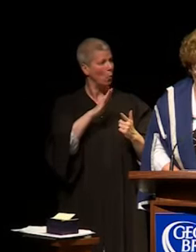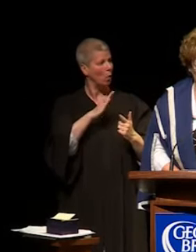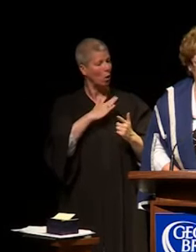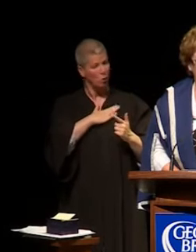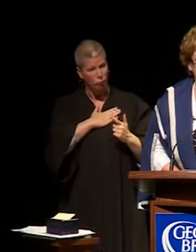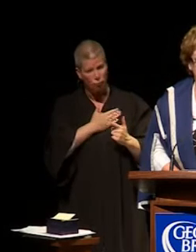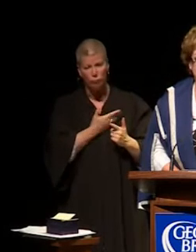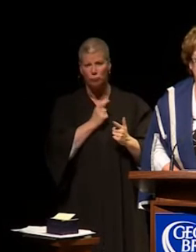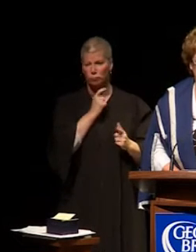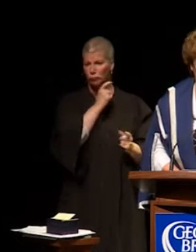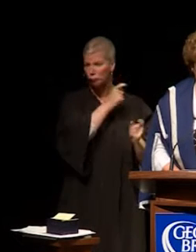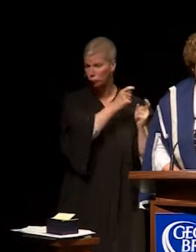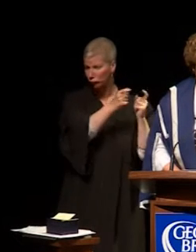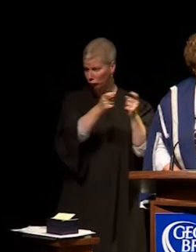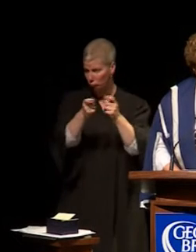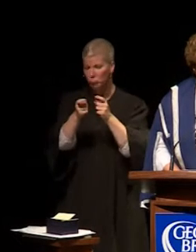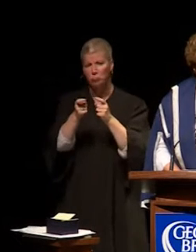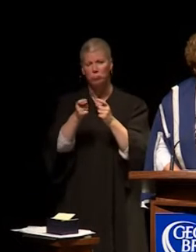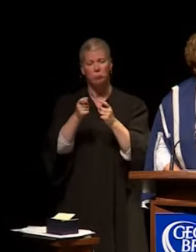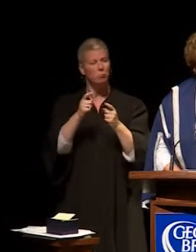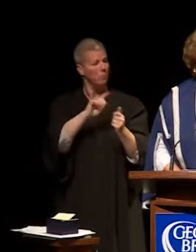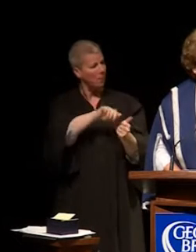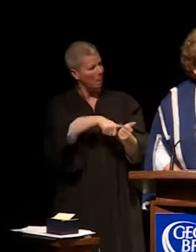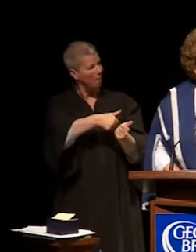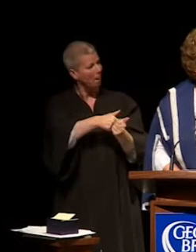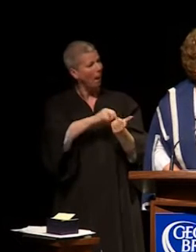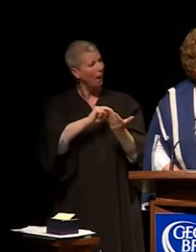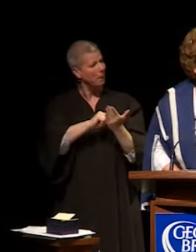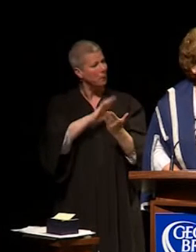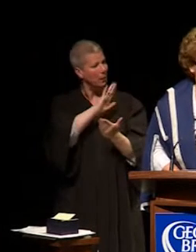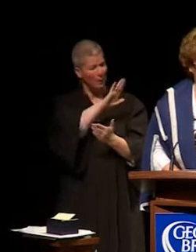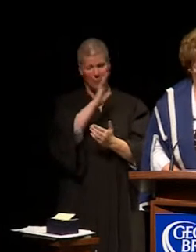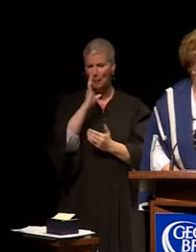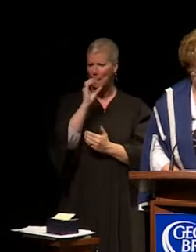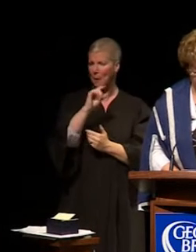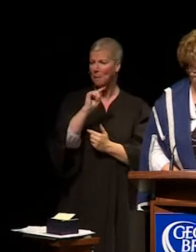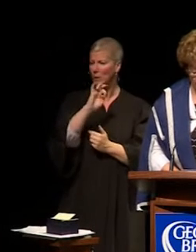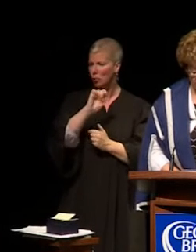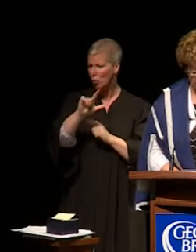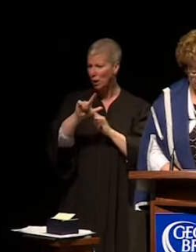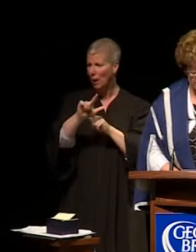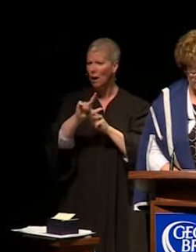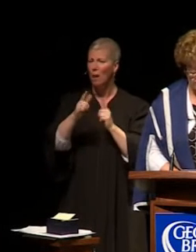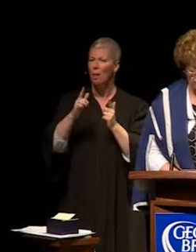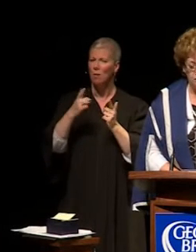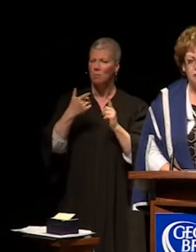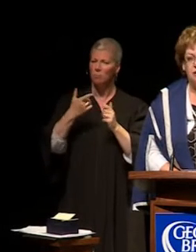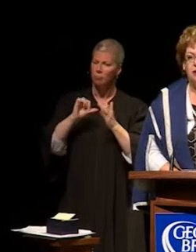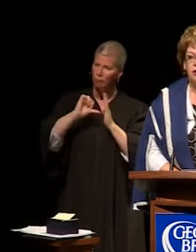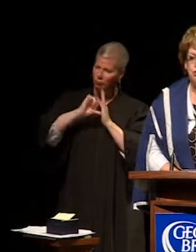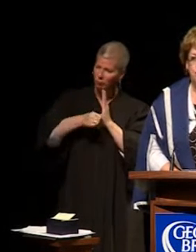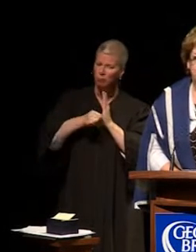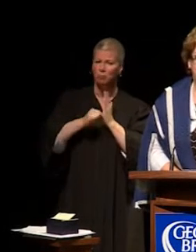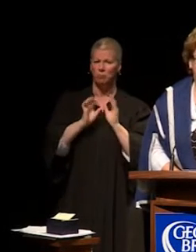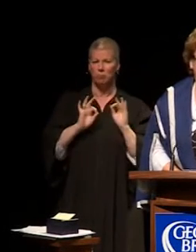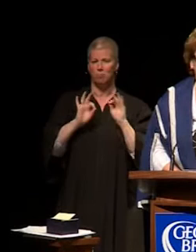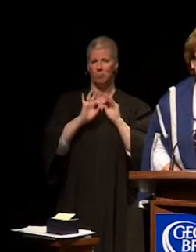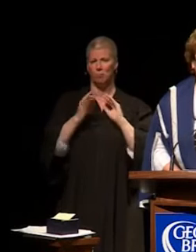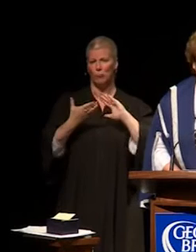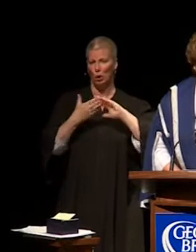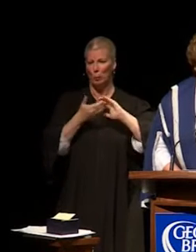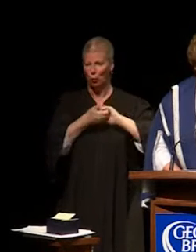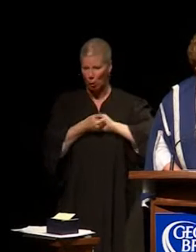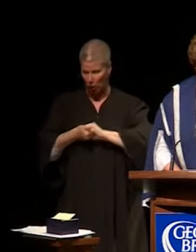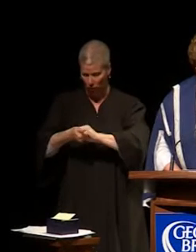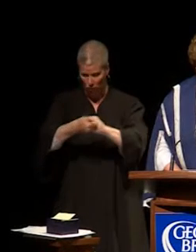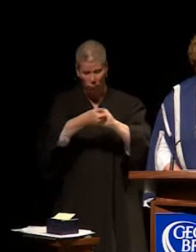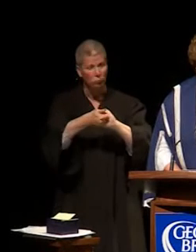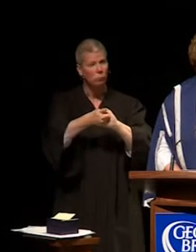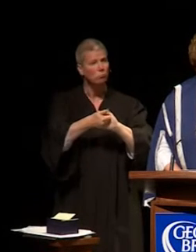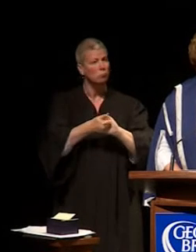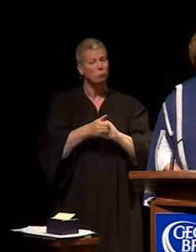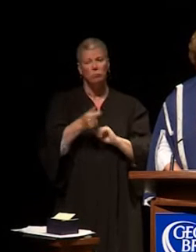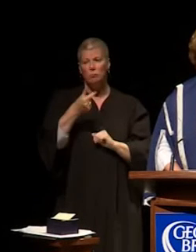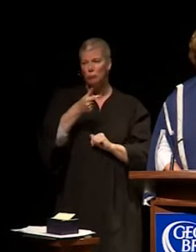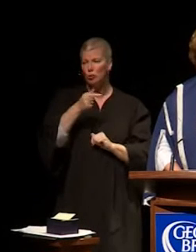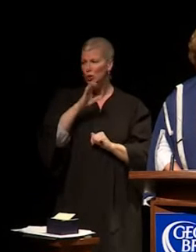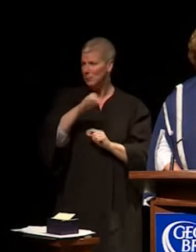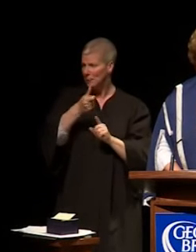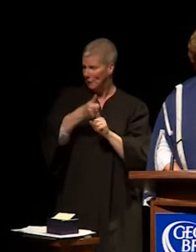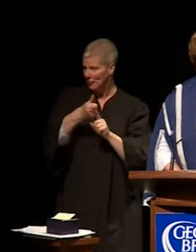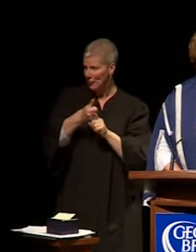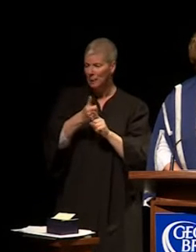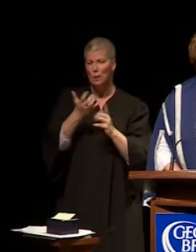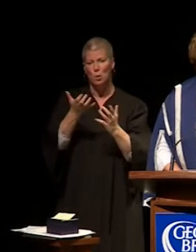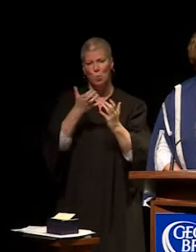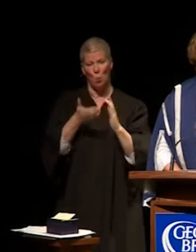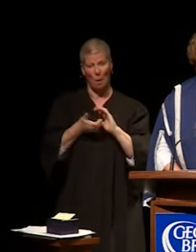practice Tridel's commitment to building strong, unified communities. George Brown is particularly proud to partner with